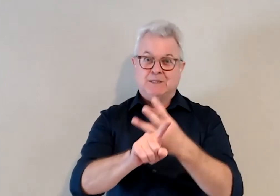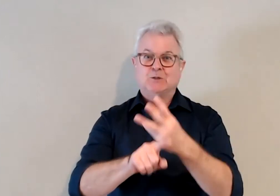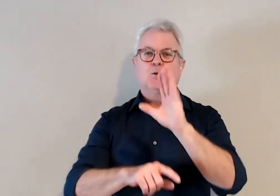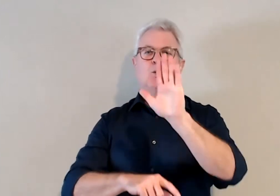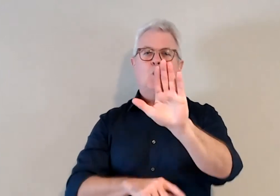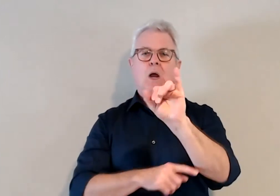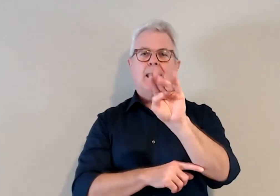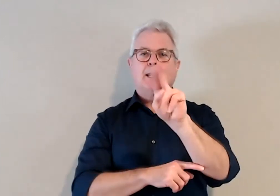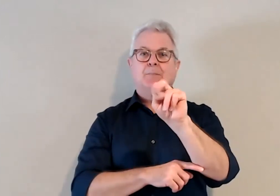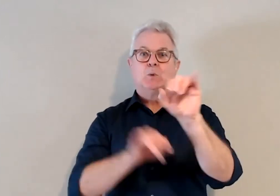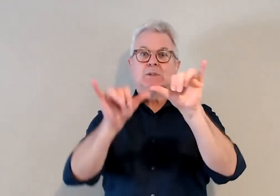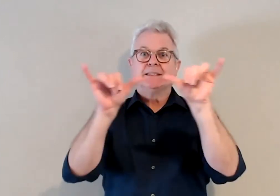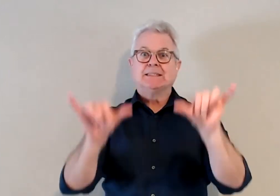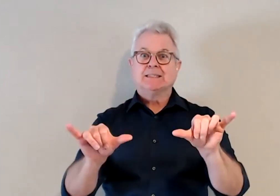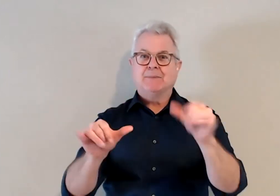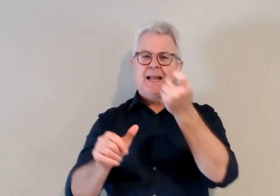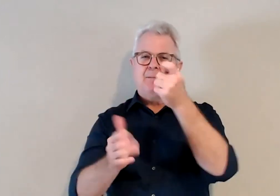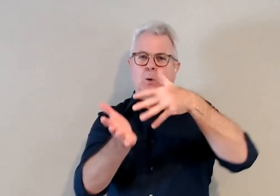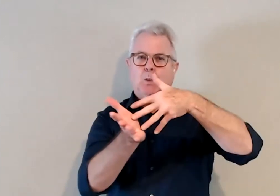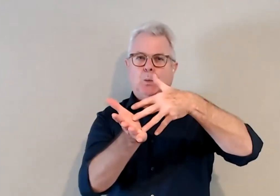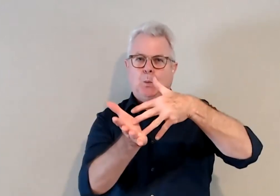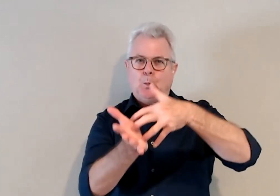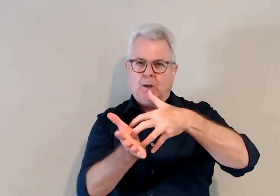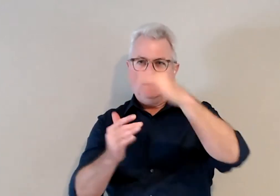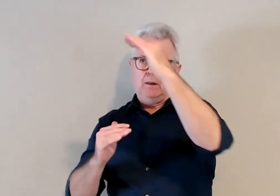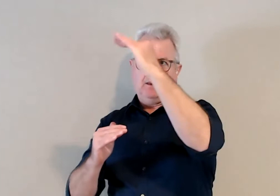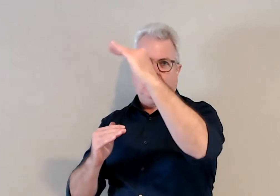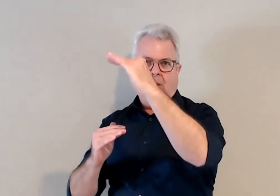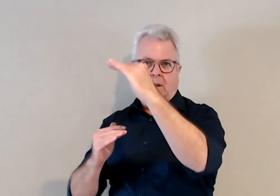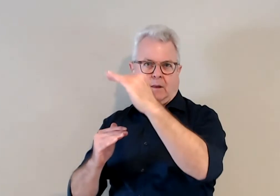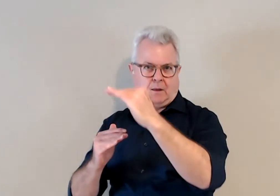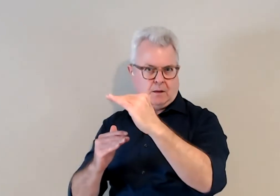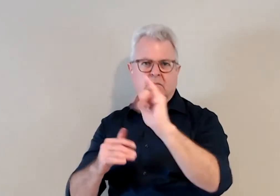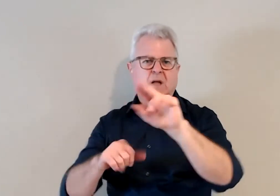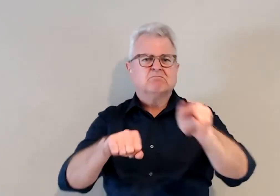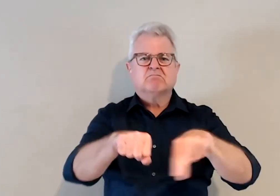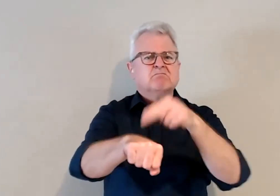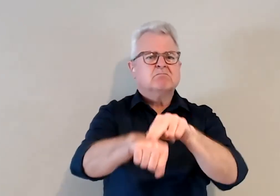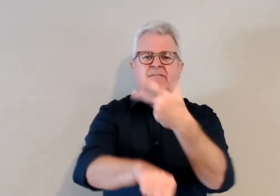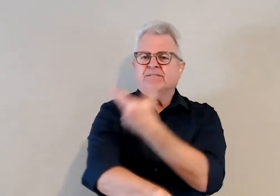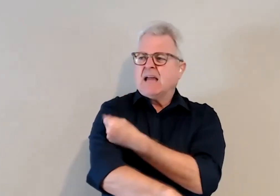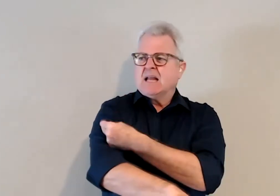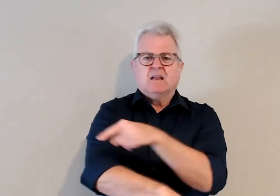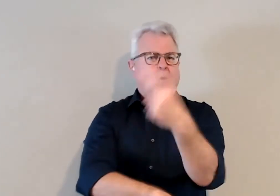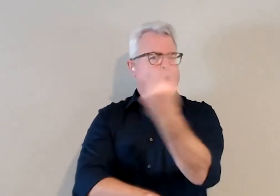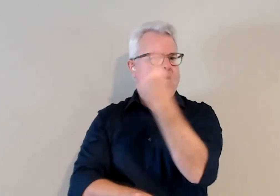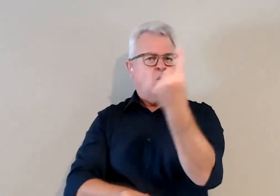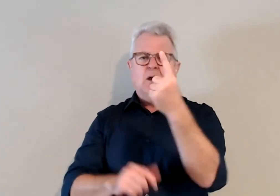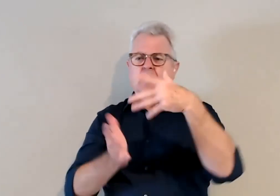have received your vaccines, first and second shot over the last 6 months, you will meet the criteria to go get